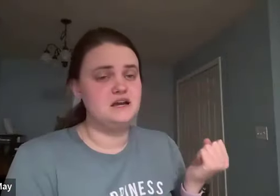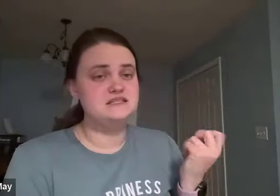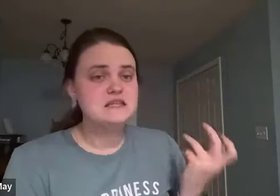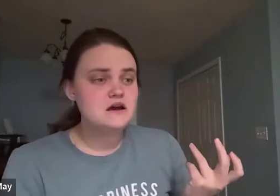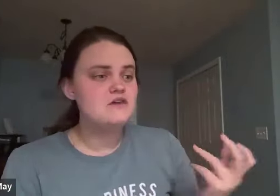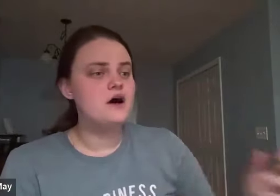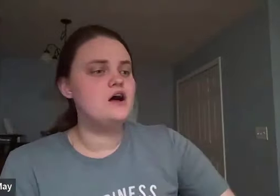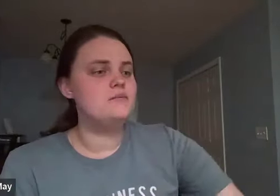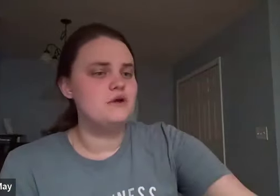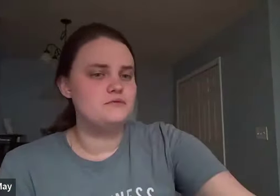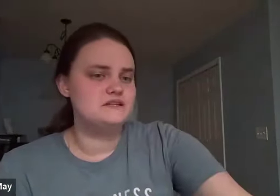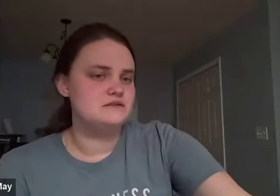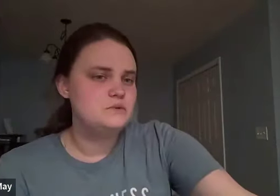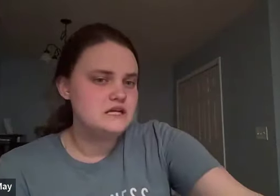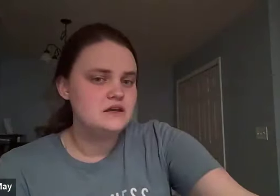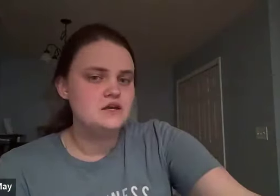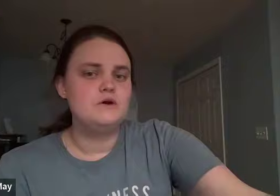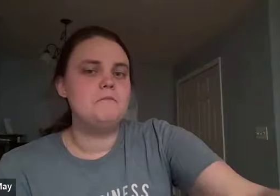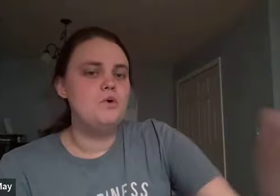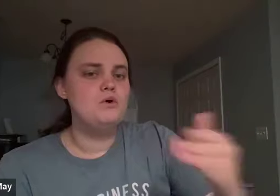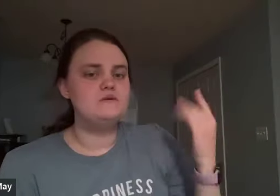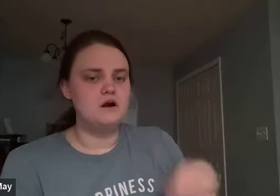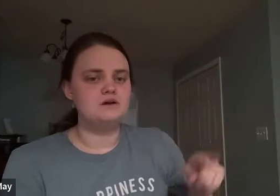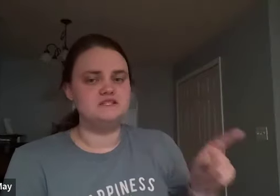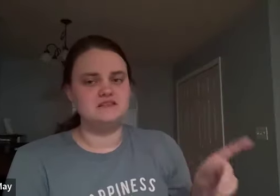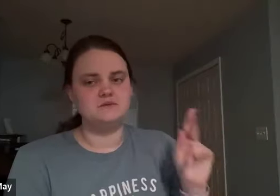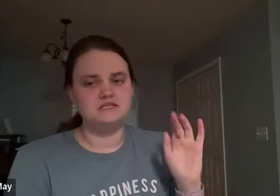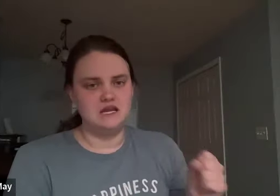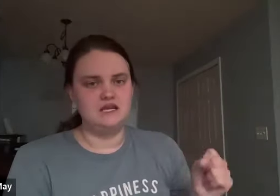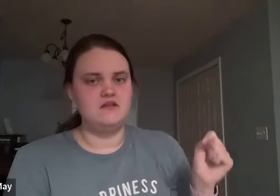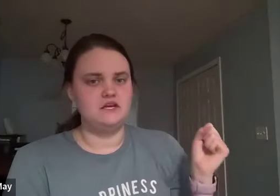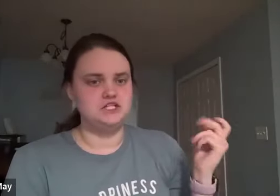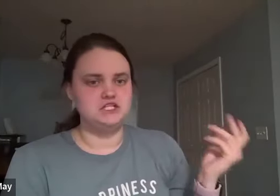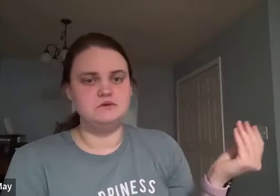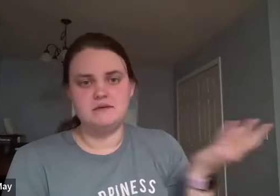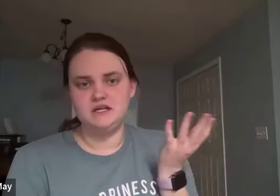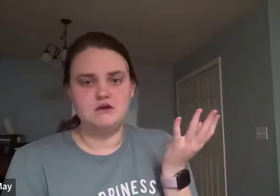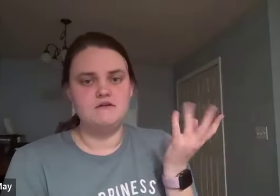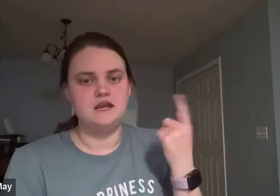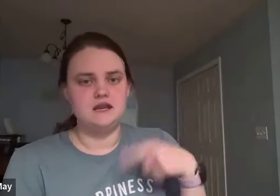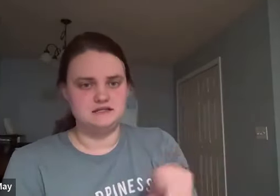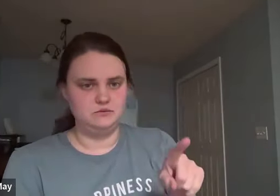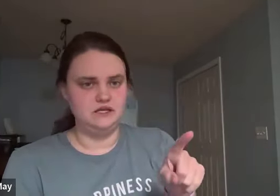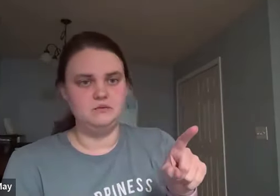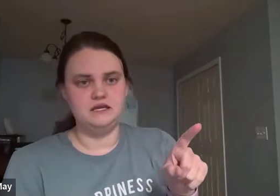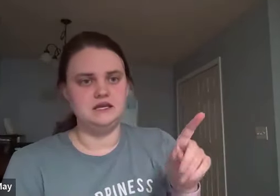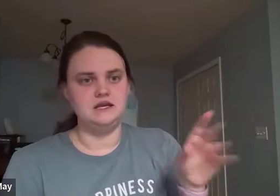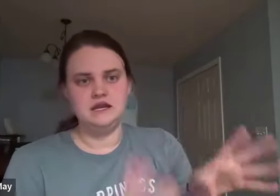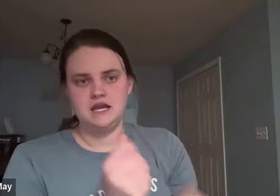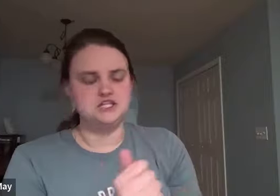guys think of throughout the rest of the week, you are more than welcome to send them to Miss Katie, and then she will let me know. And then next week we can catch up